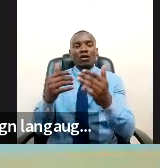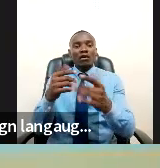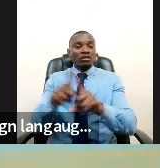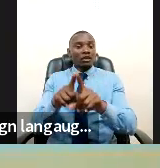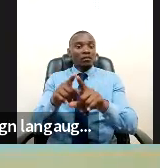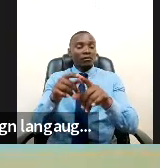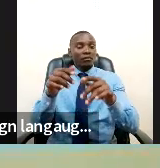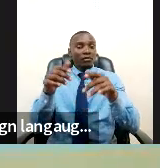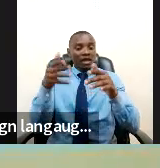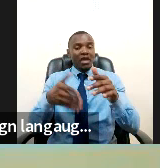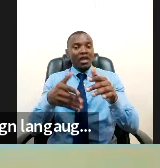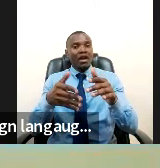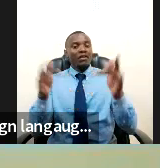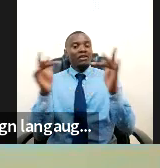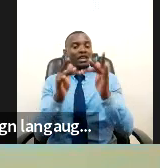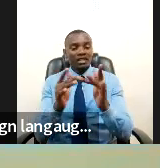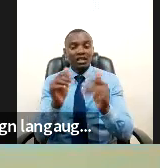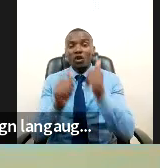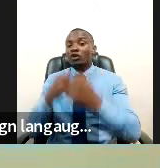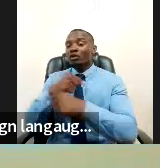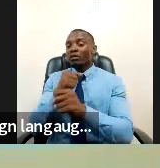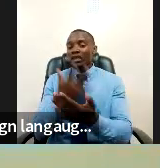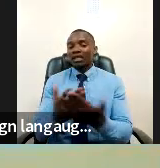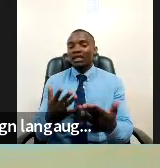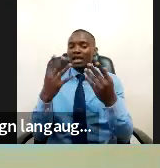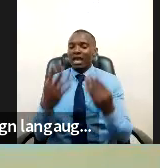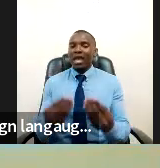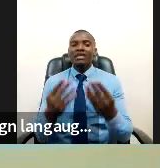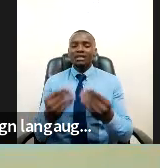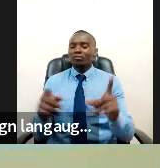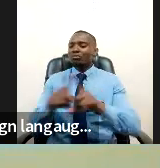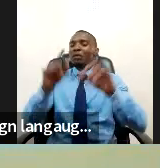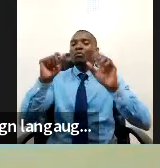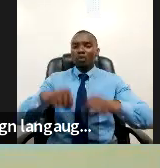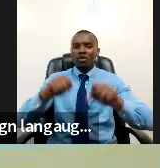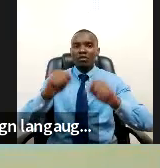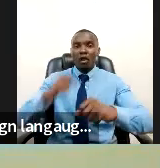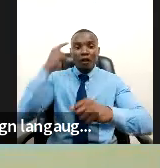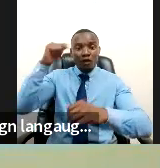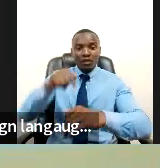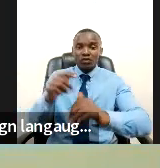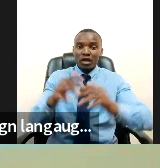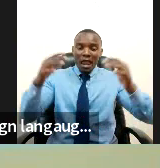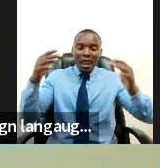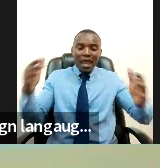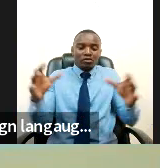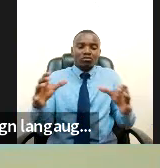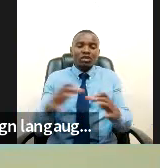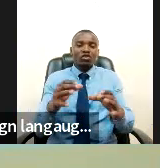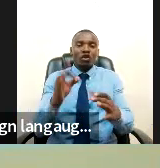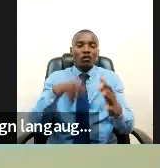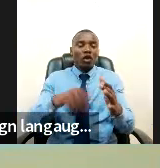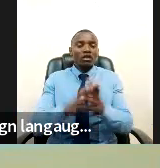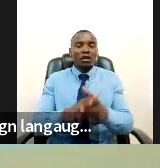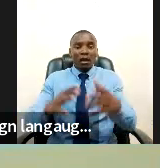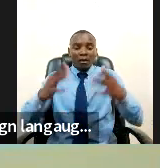metaverse, within internet, that will make it easier and possible for these large section of the global population